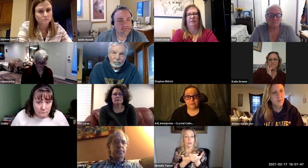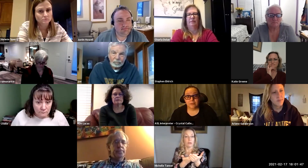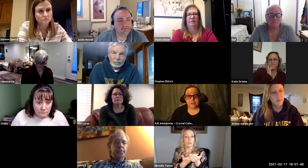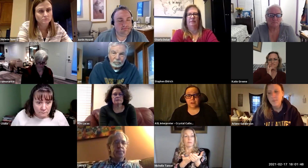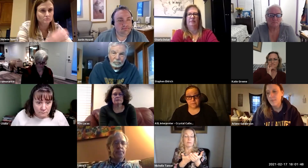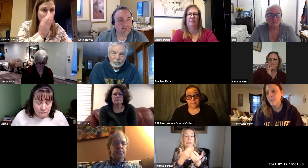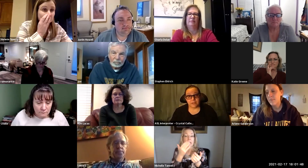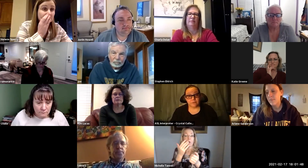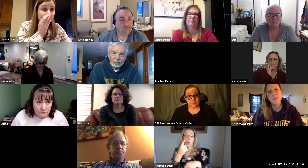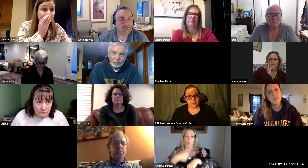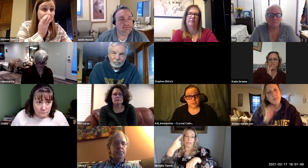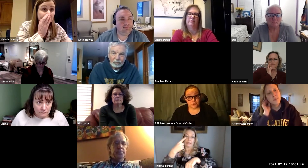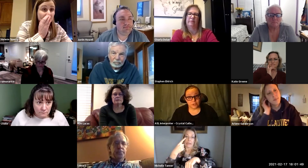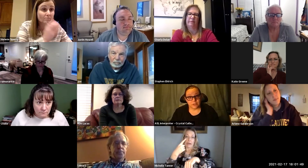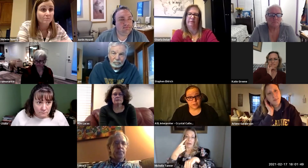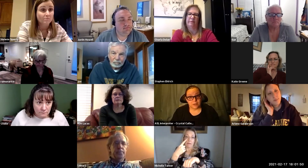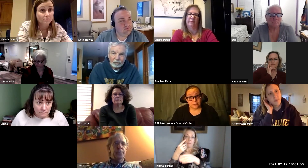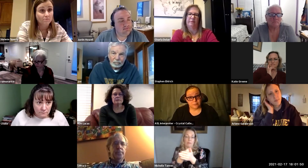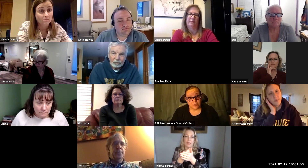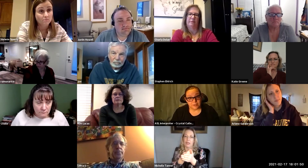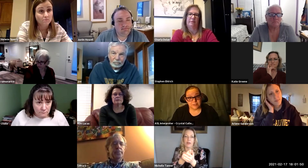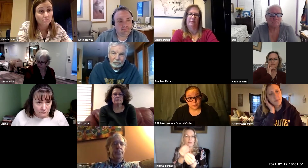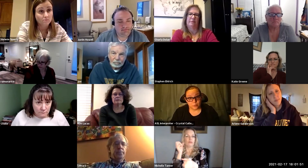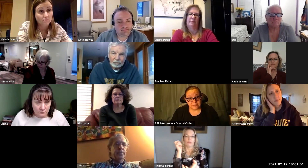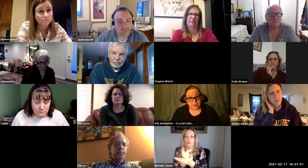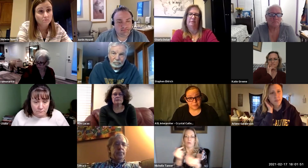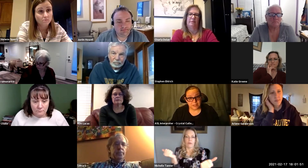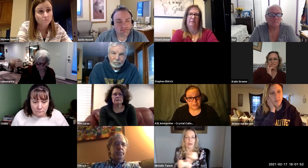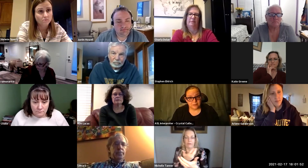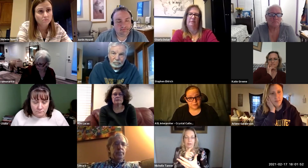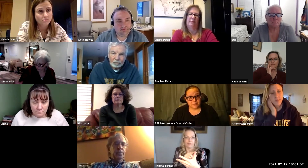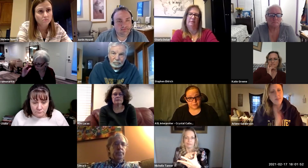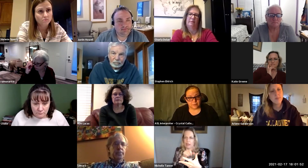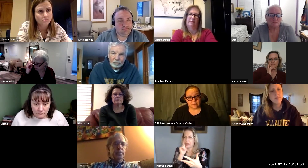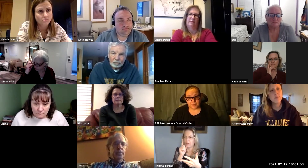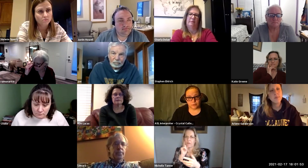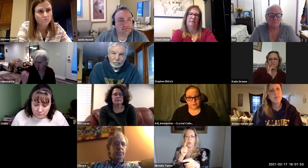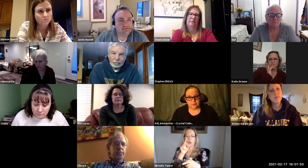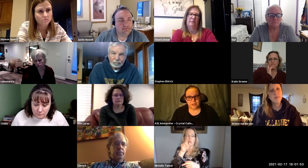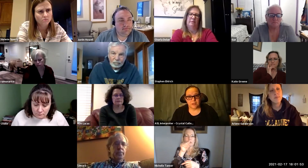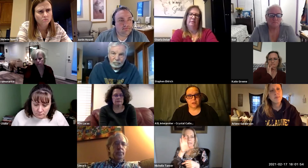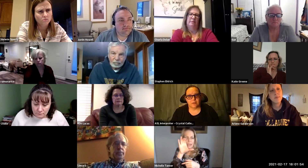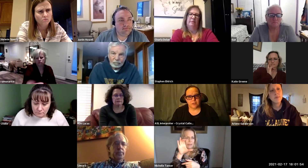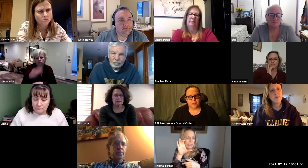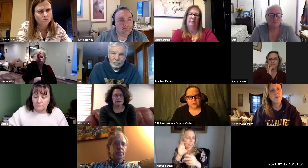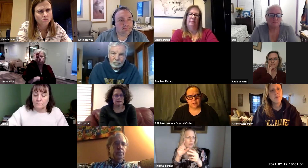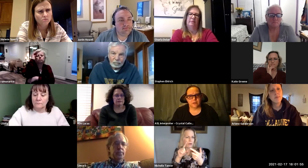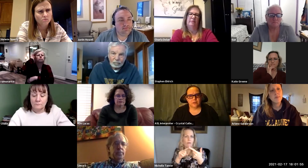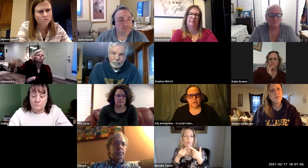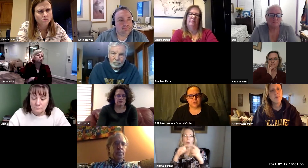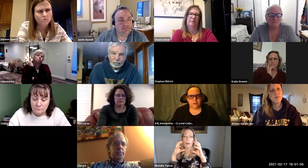Our funding for now looks good. We got some one-time money. They approved everything, I